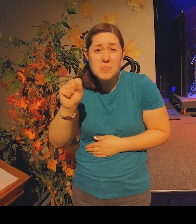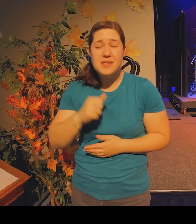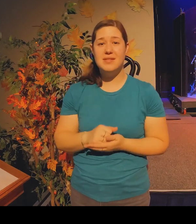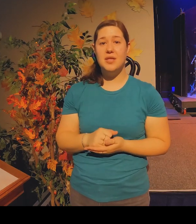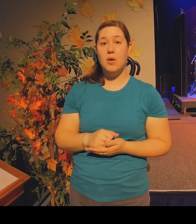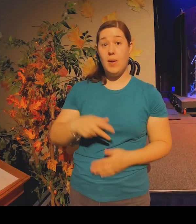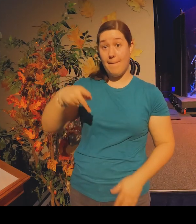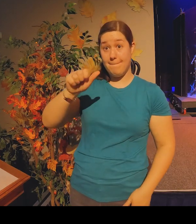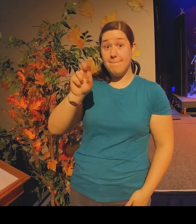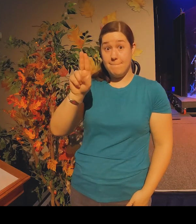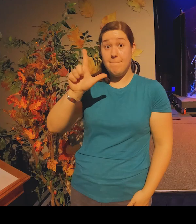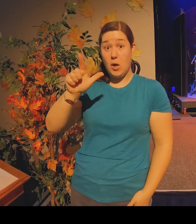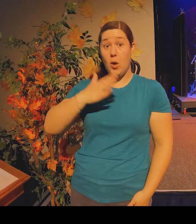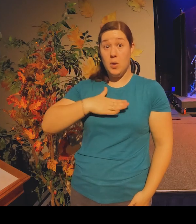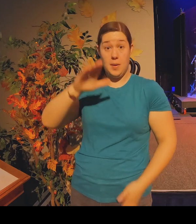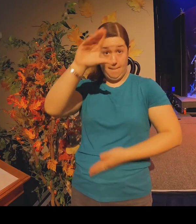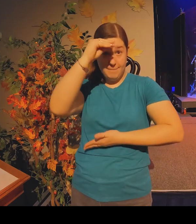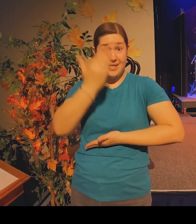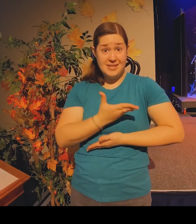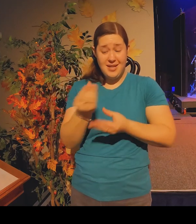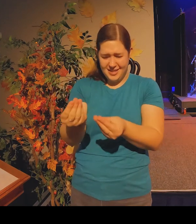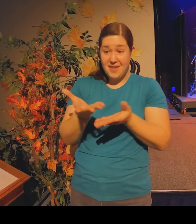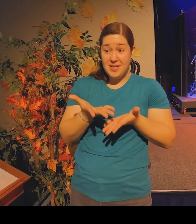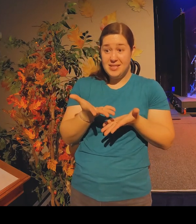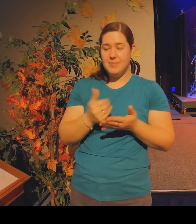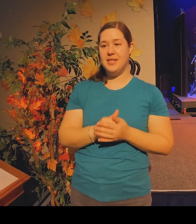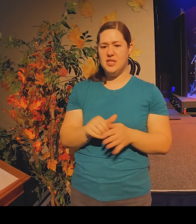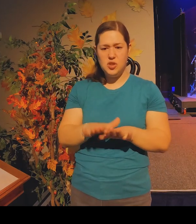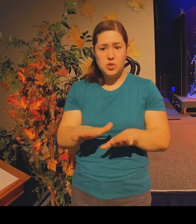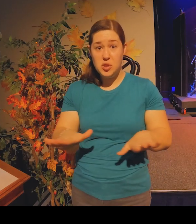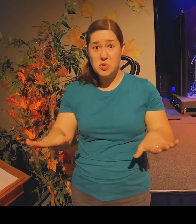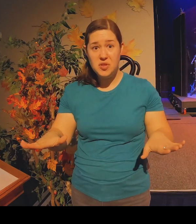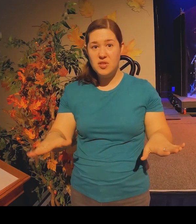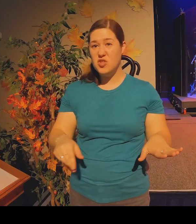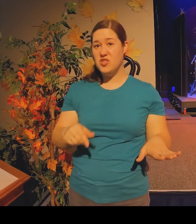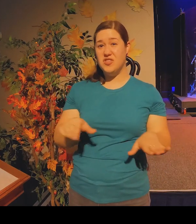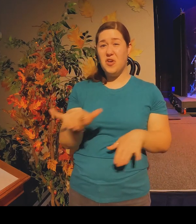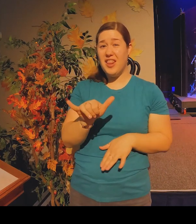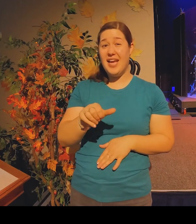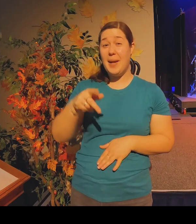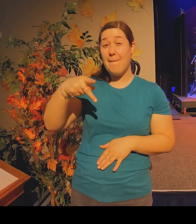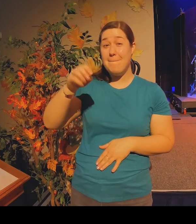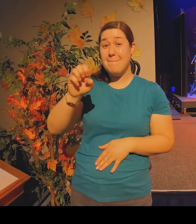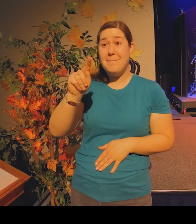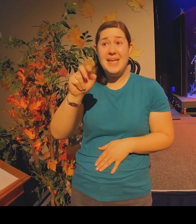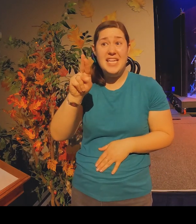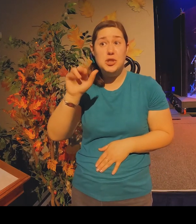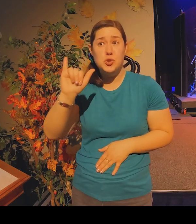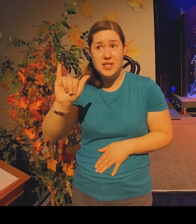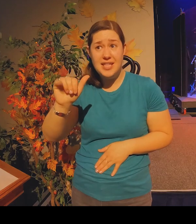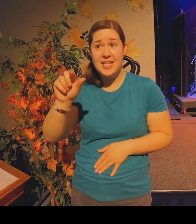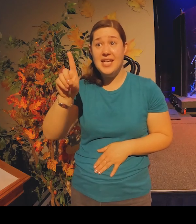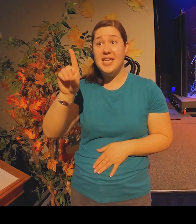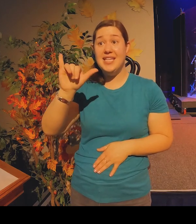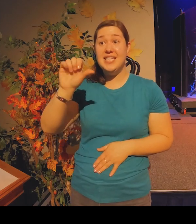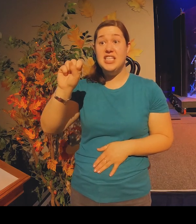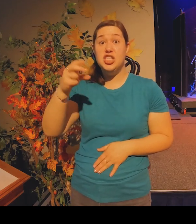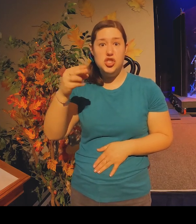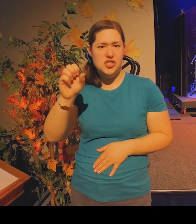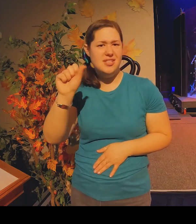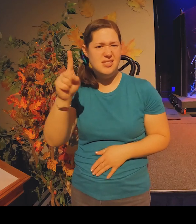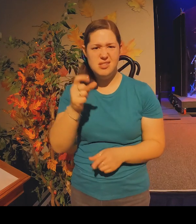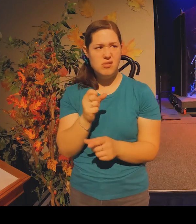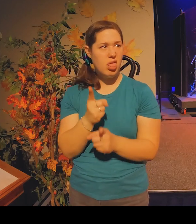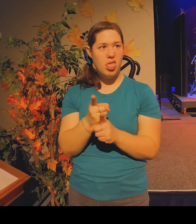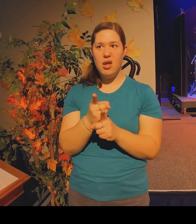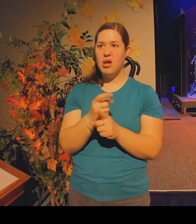know? And so I have this bug. I'm on antibiotics, but I'm still fighting this bug. But they say 80%